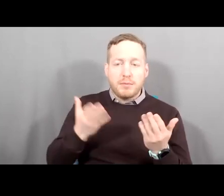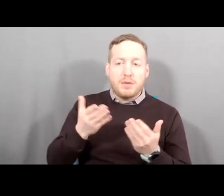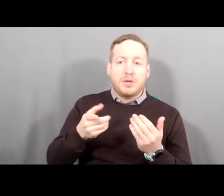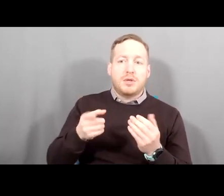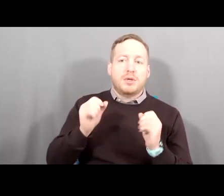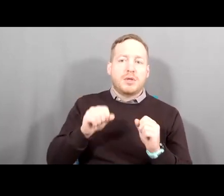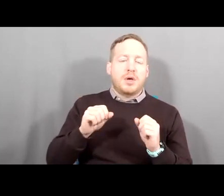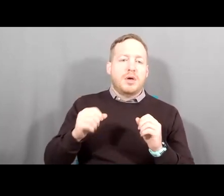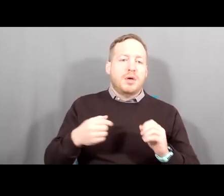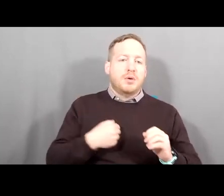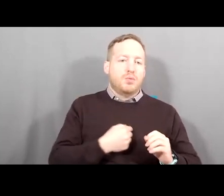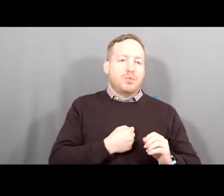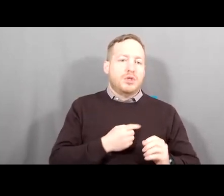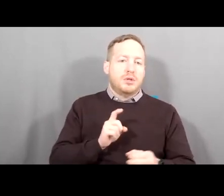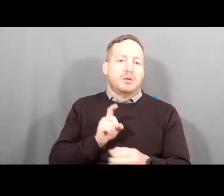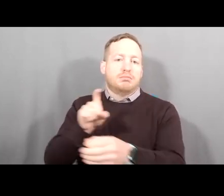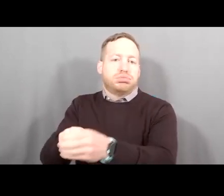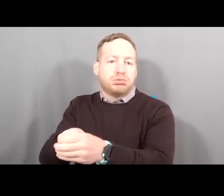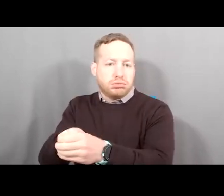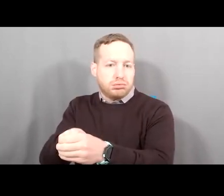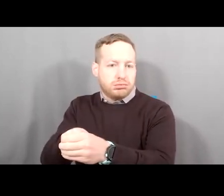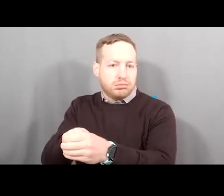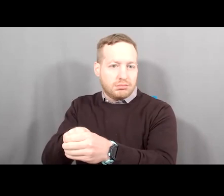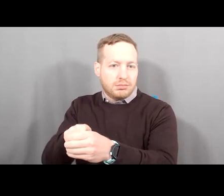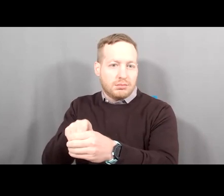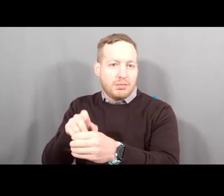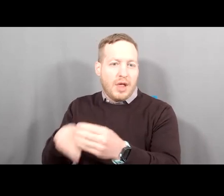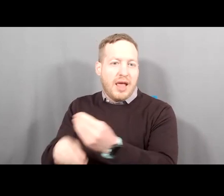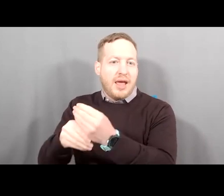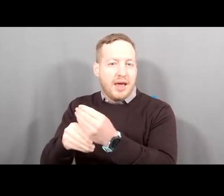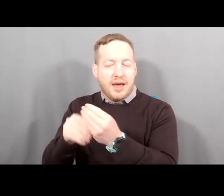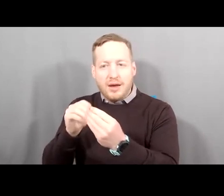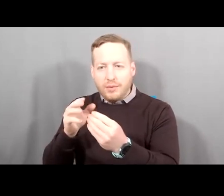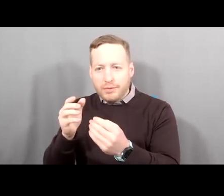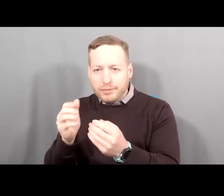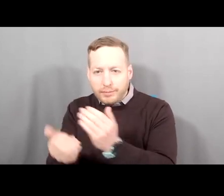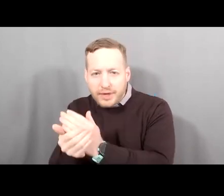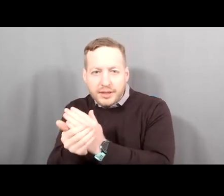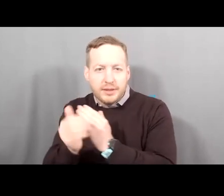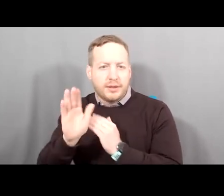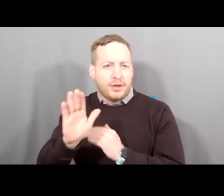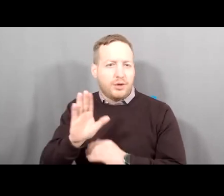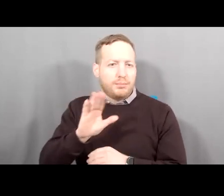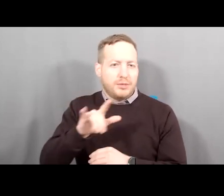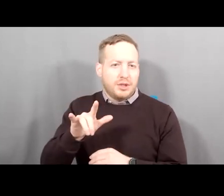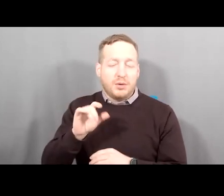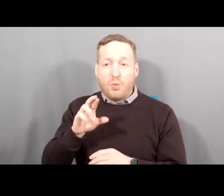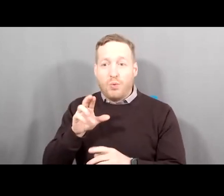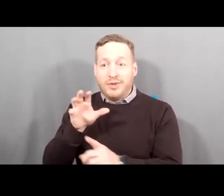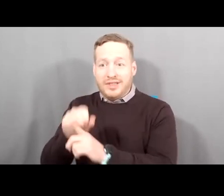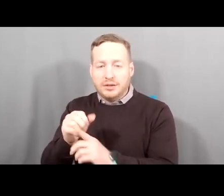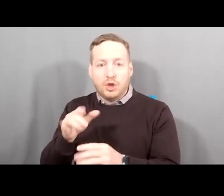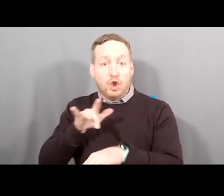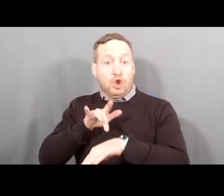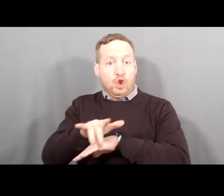monitor what the bill includes so that we could be involved in a committee or help edit the language